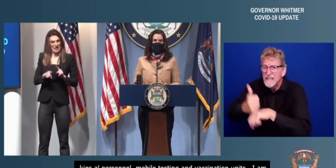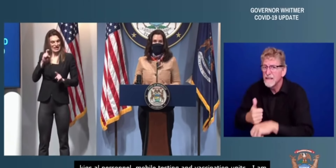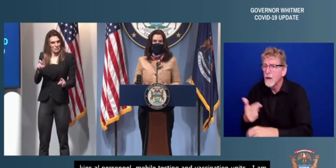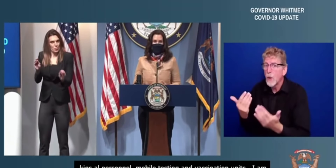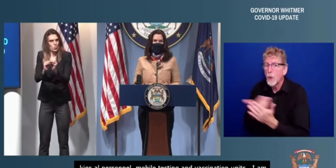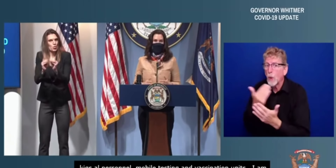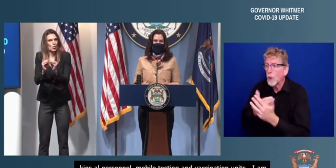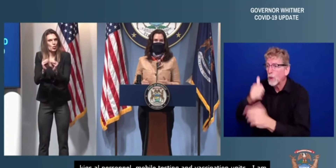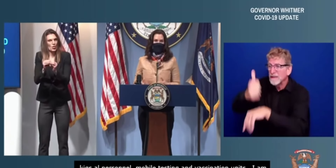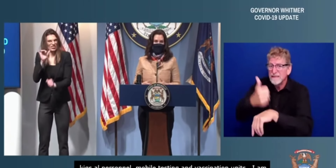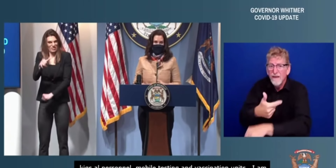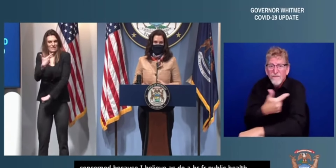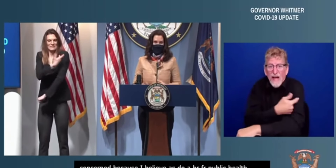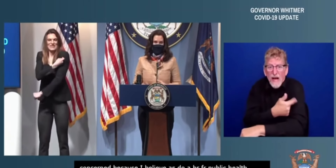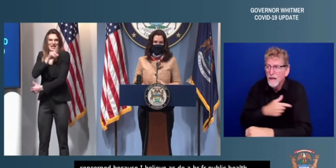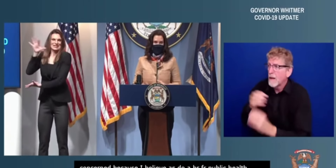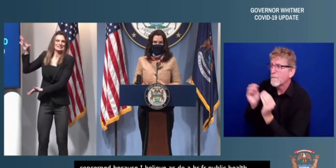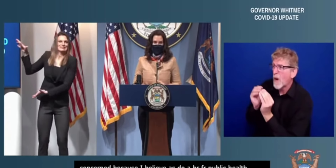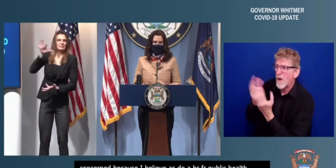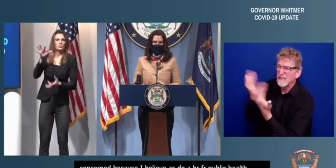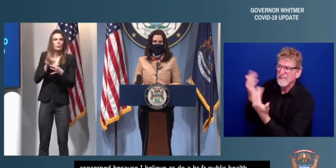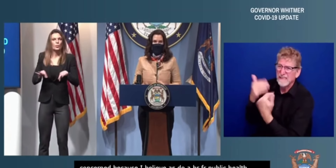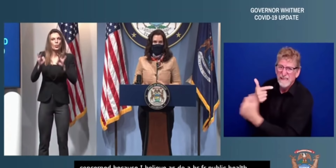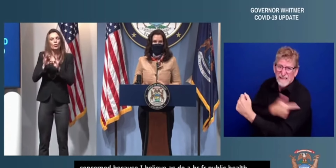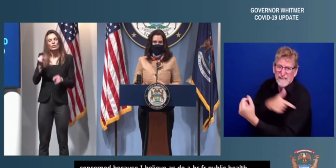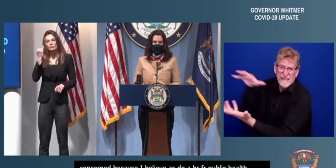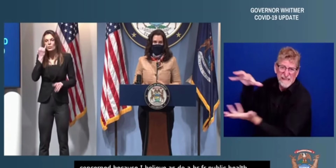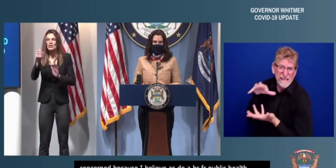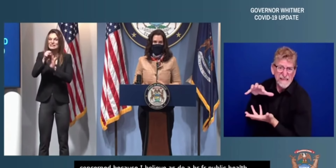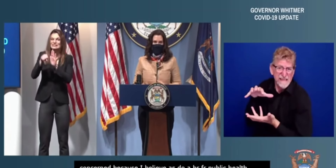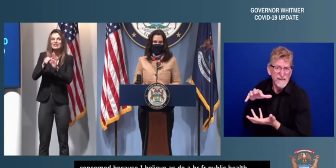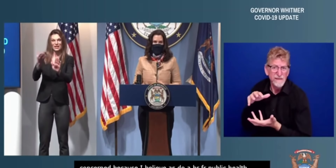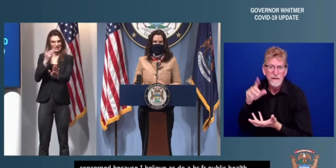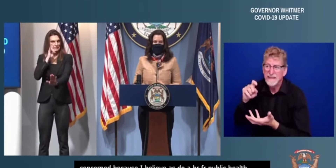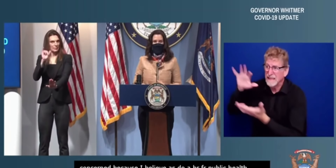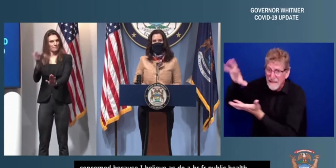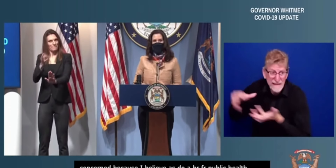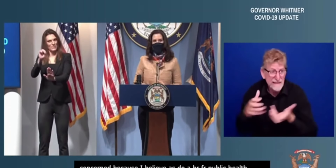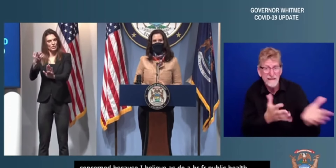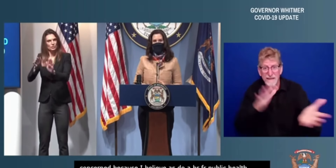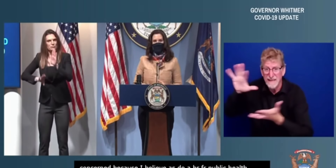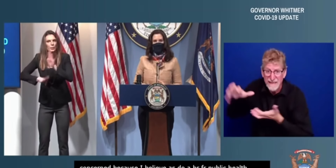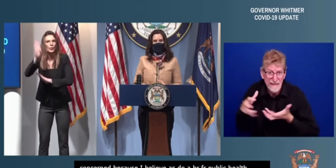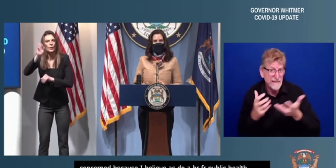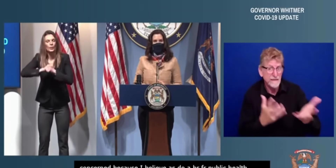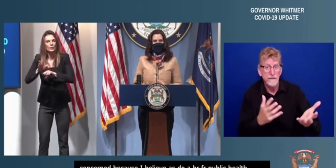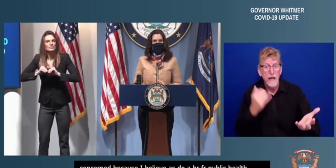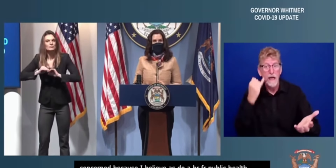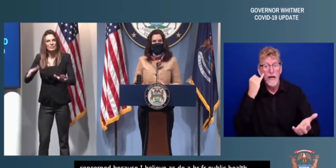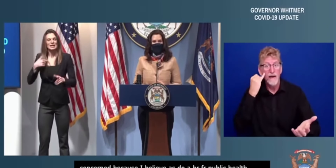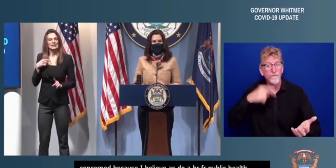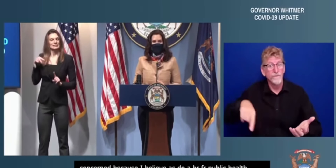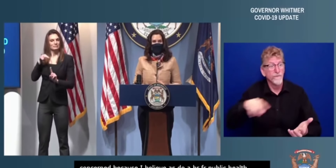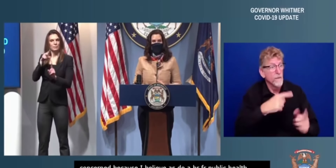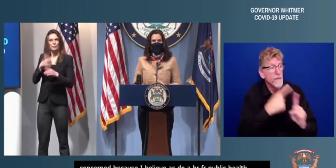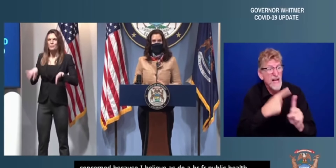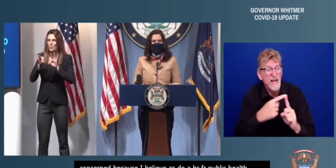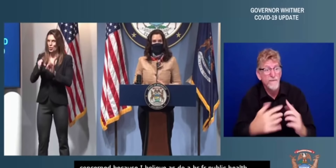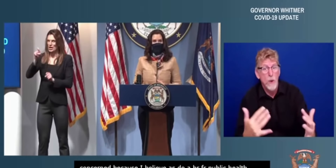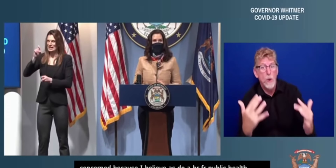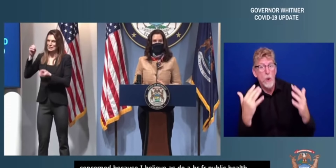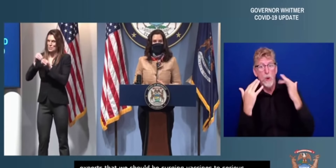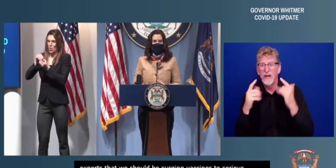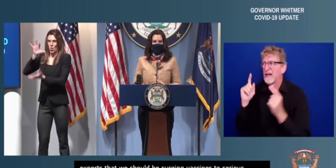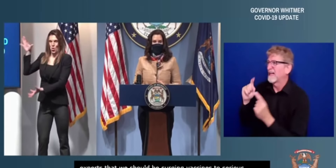should be surging vaccines to states that are experiencing serious outbreaks. A bipartisan letter from Congresswoman Dingell and